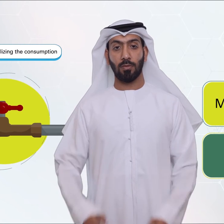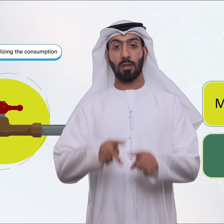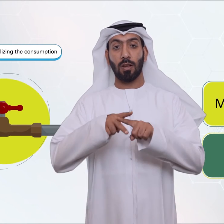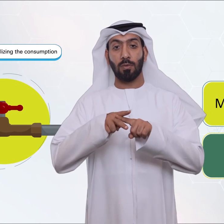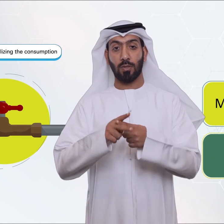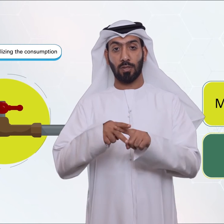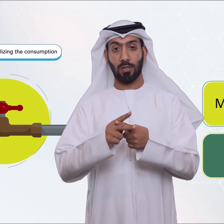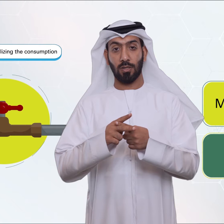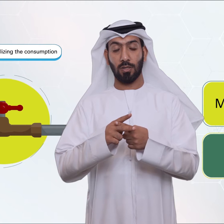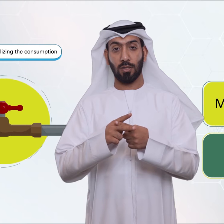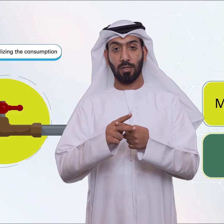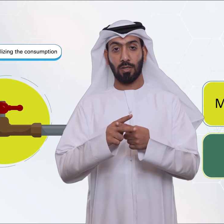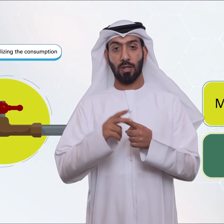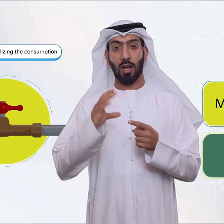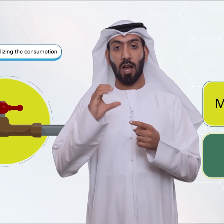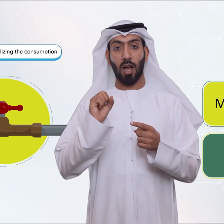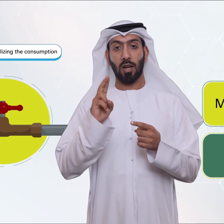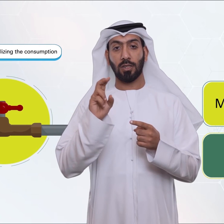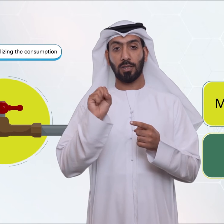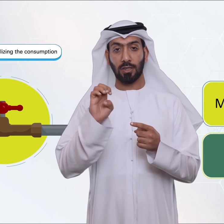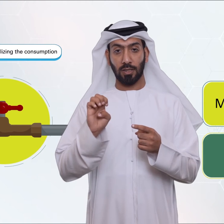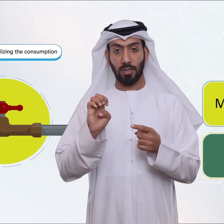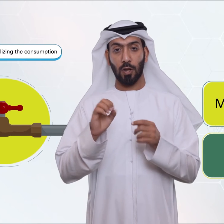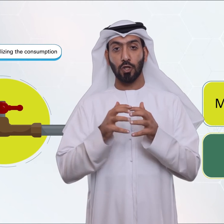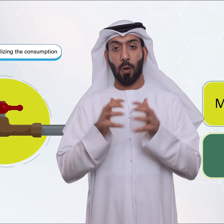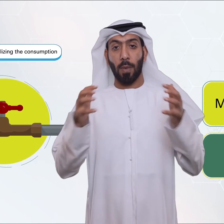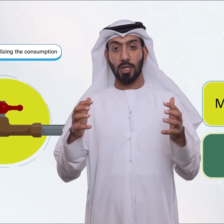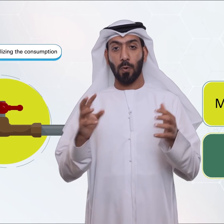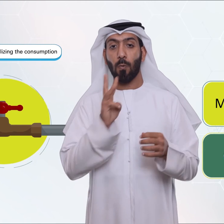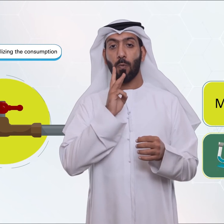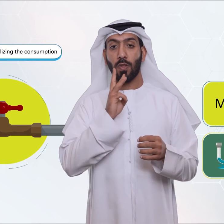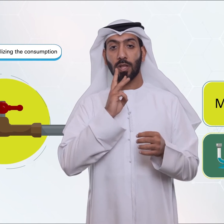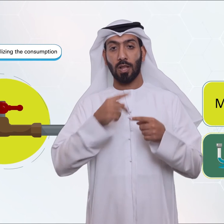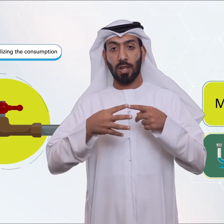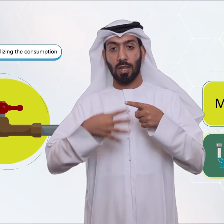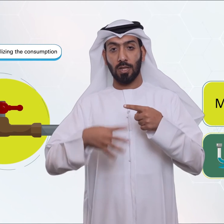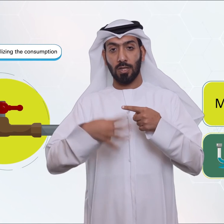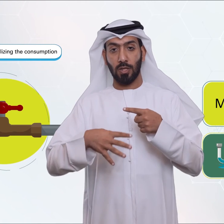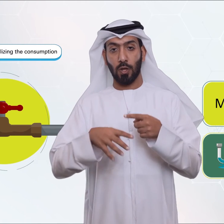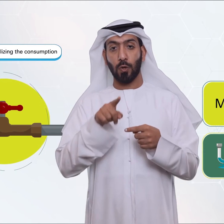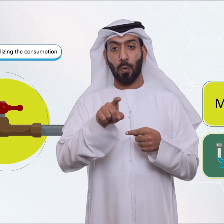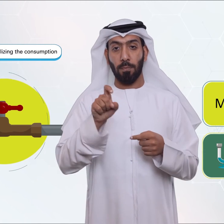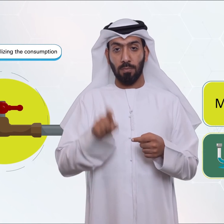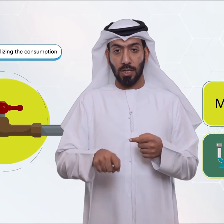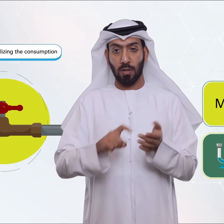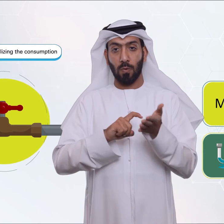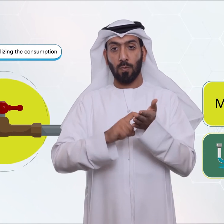repairs. Old and damaged plumbing can cause large amount of water to leak, and therefore these must be